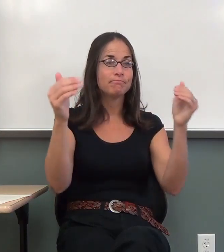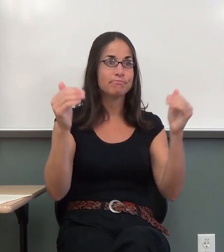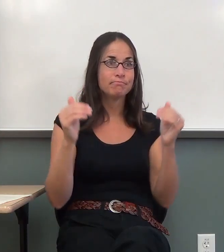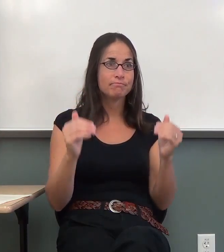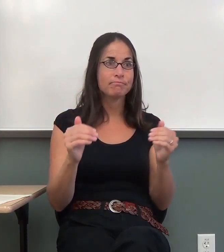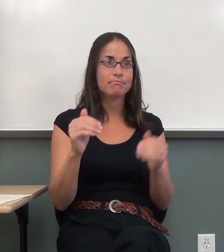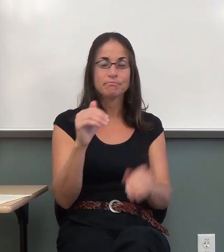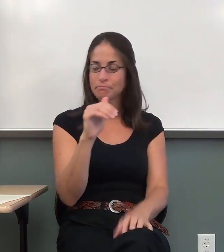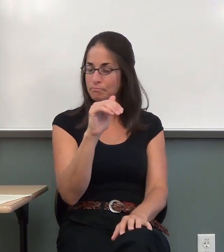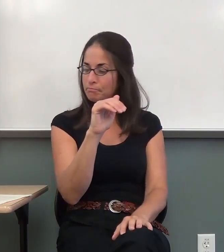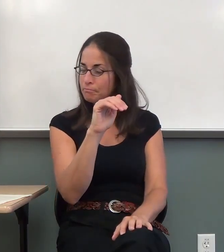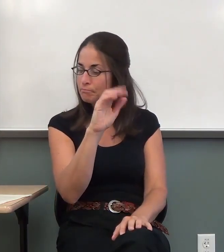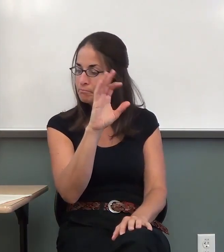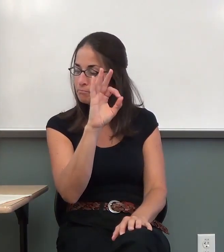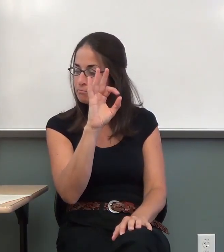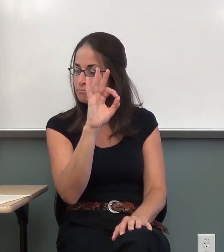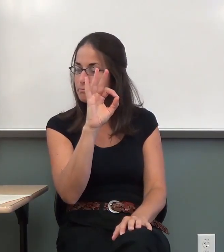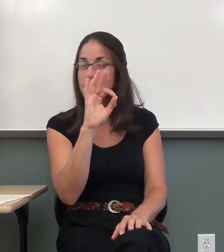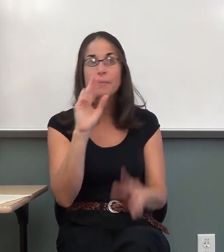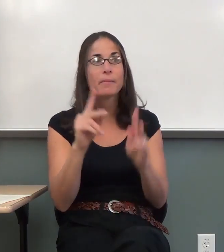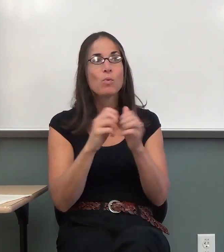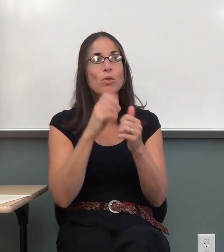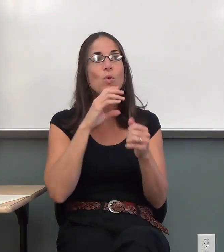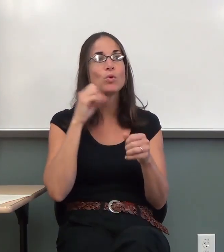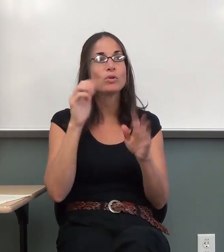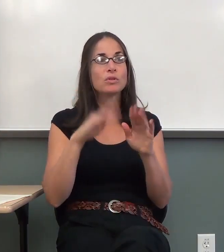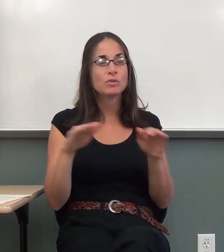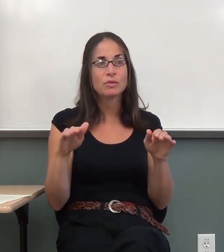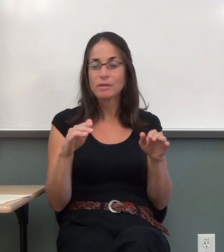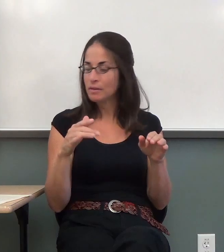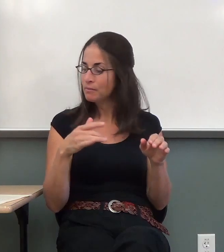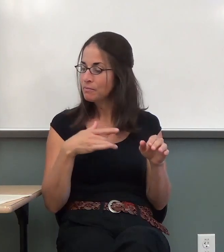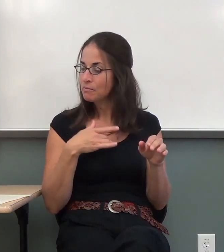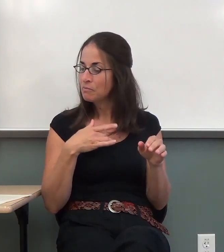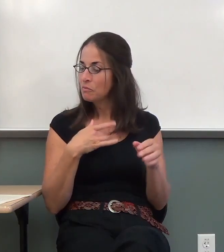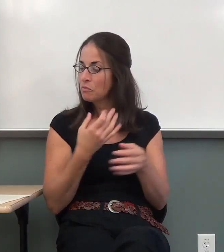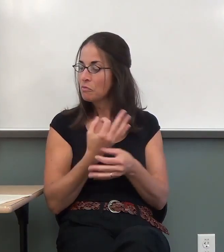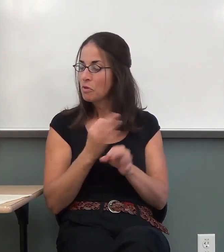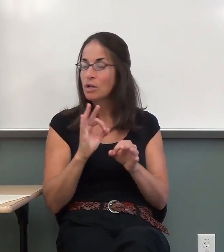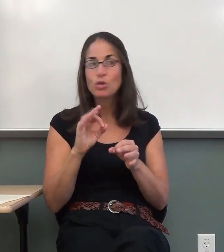older children were free to roll over on their beds.